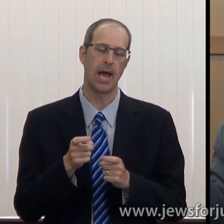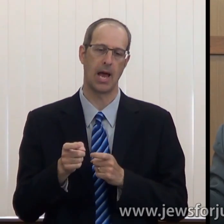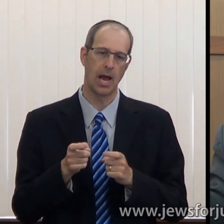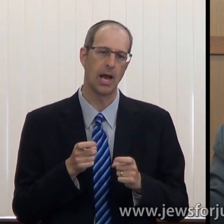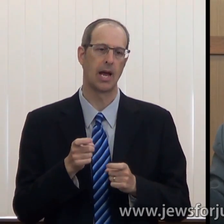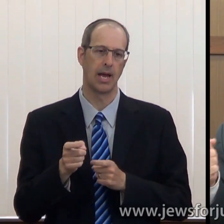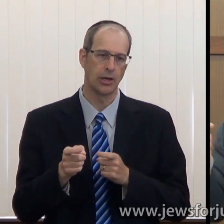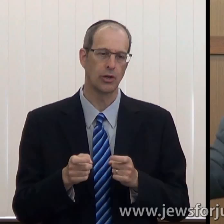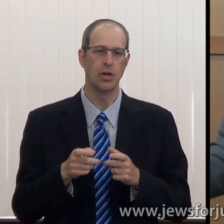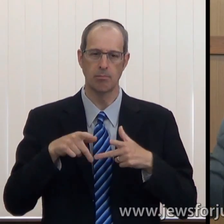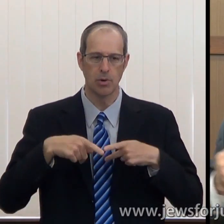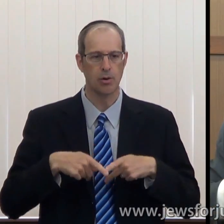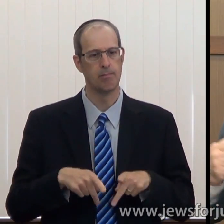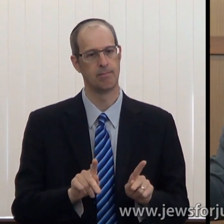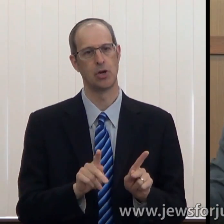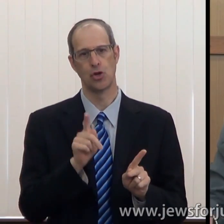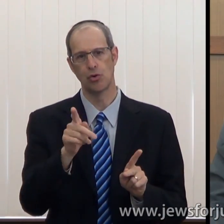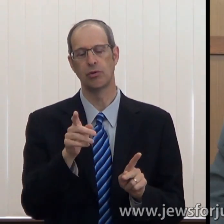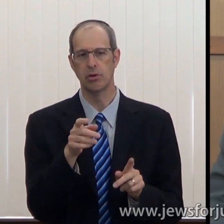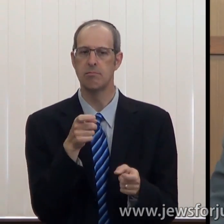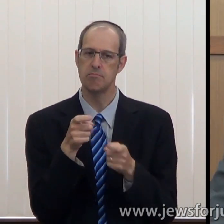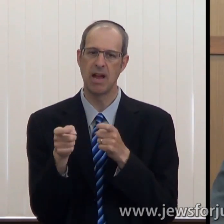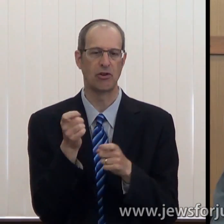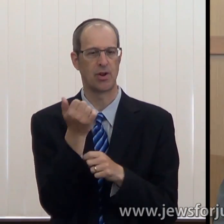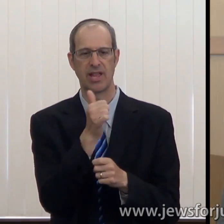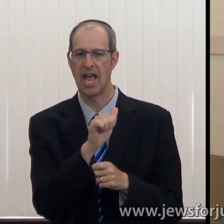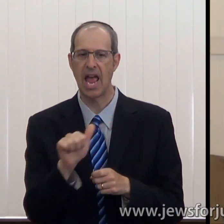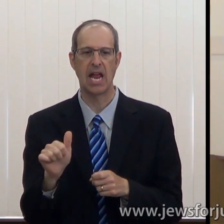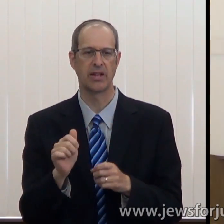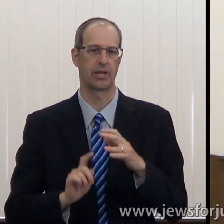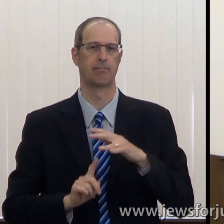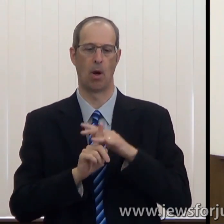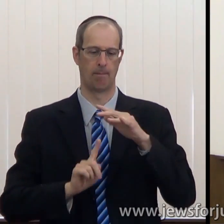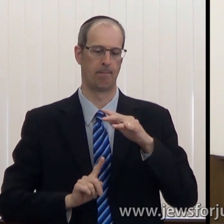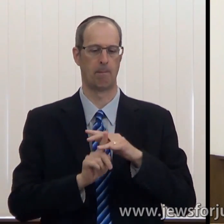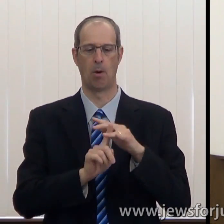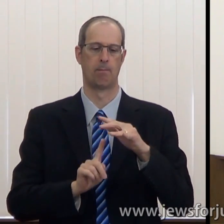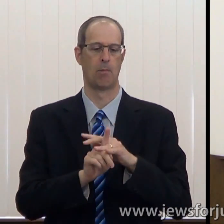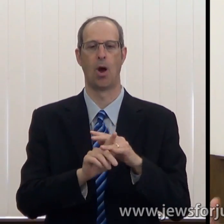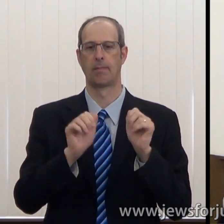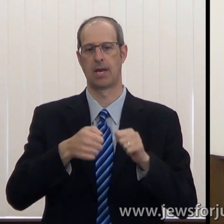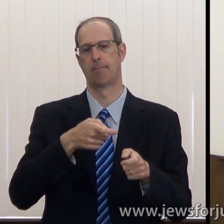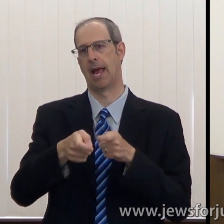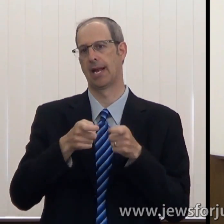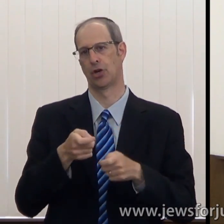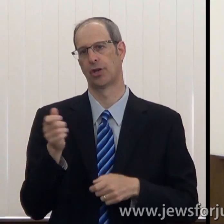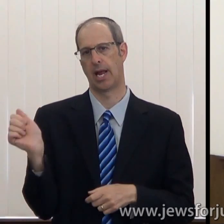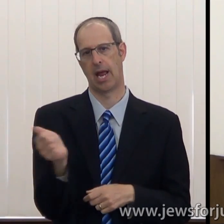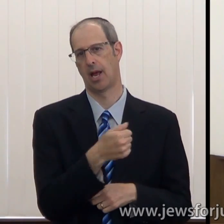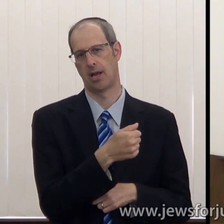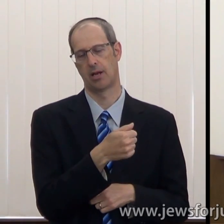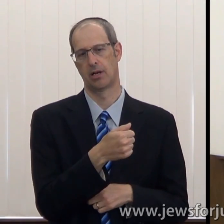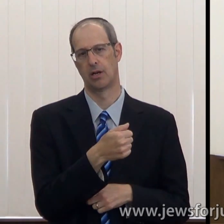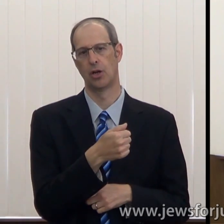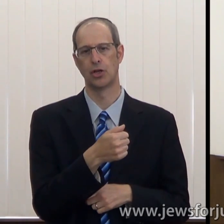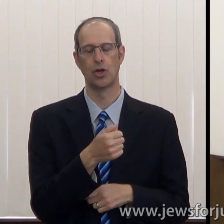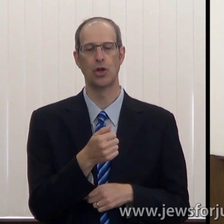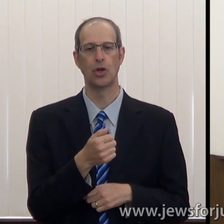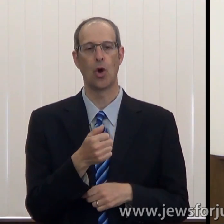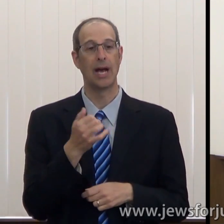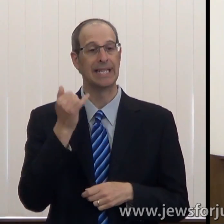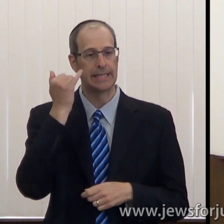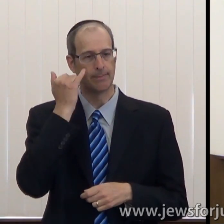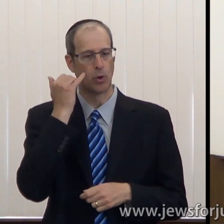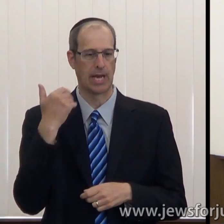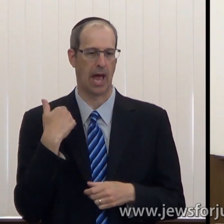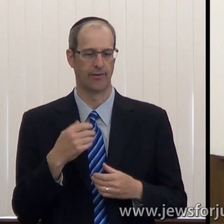calmness allows you to deal with anything that comes up. So a calm soul, a person that has a